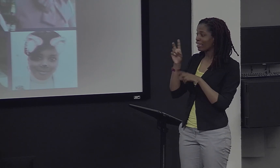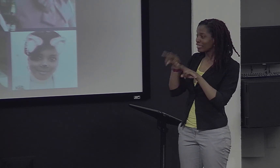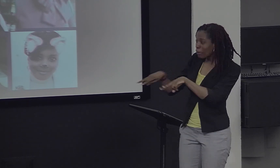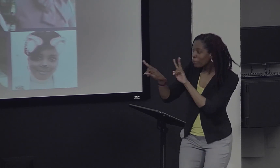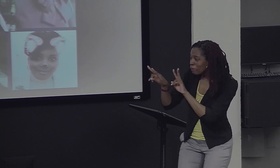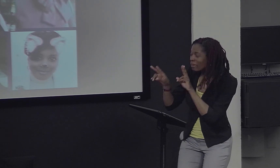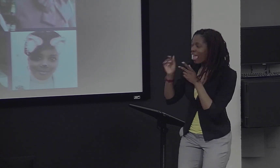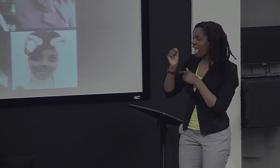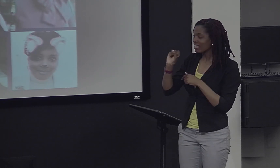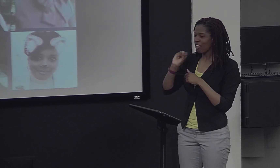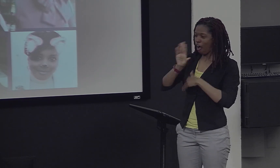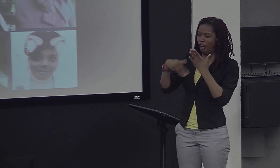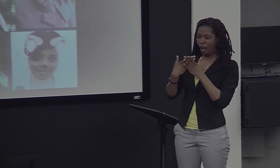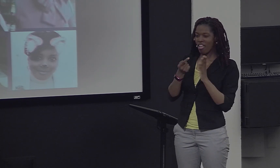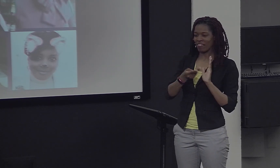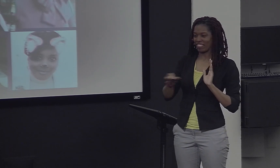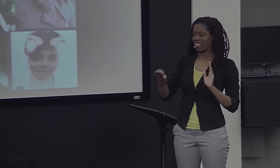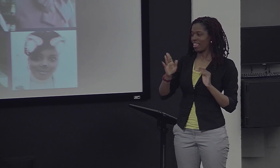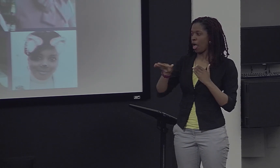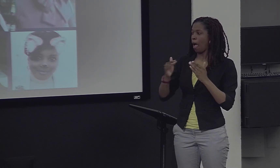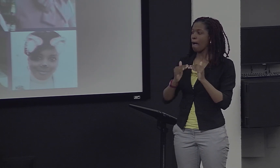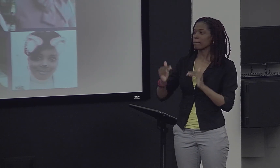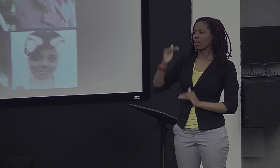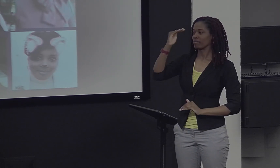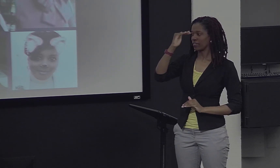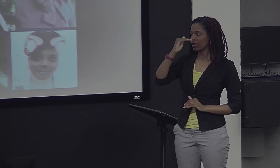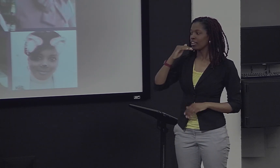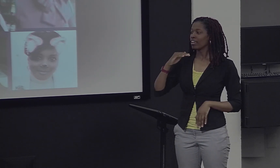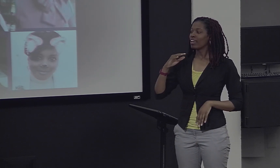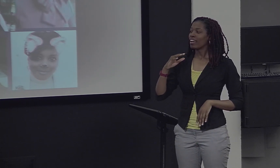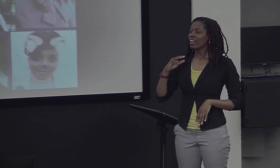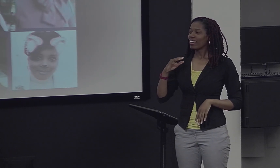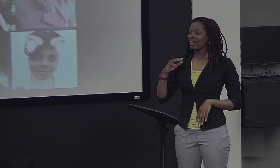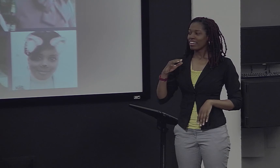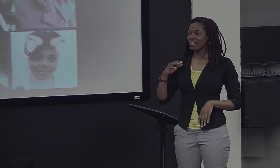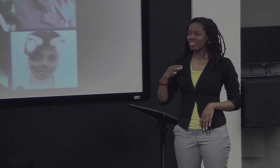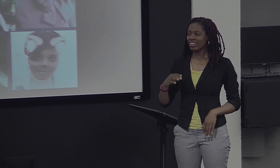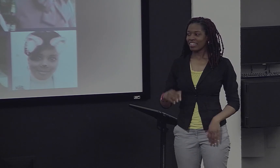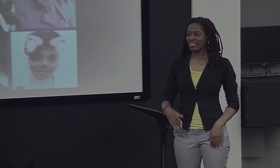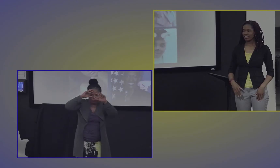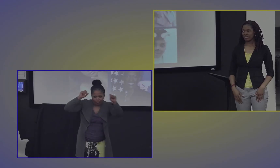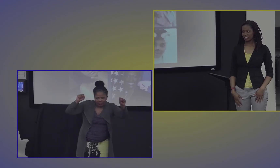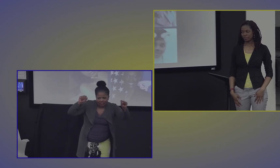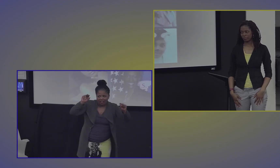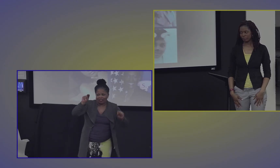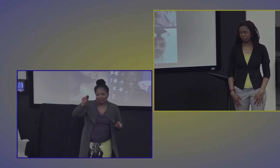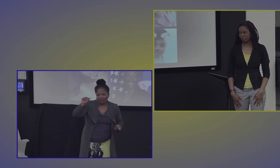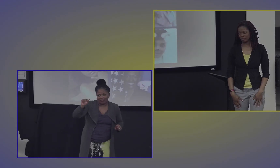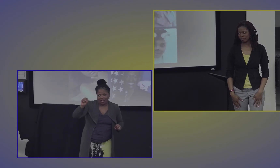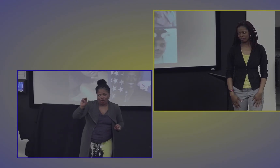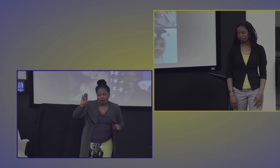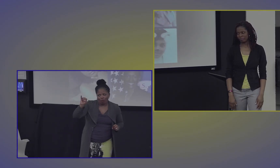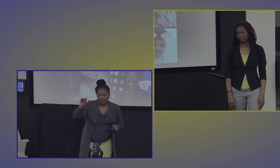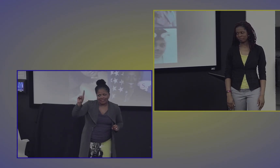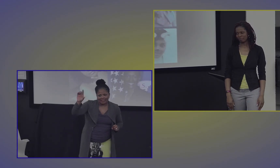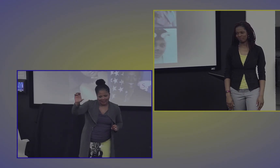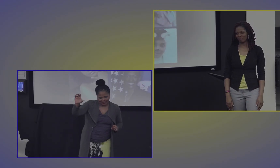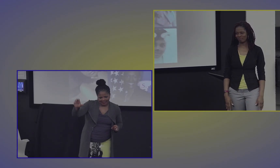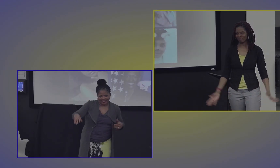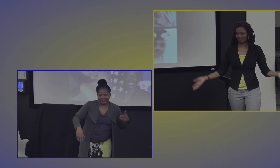a friend, with you as my mentor, as all of the things, as all of the above. And she's the current president